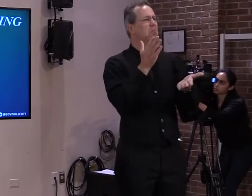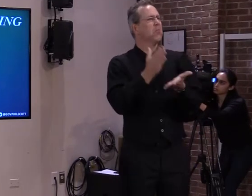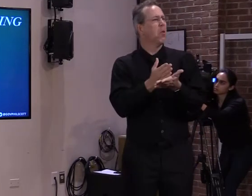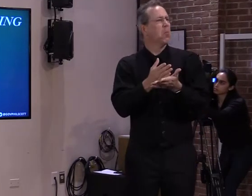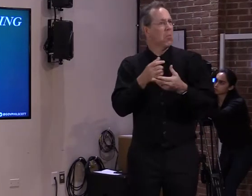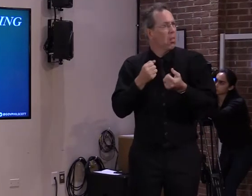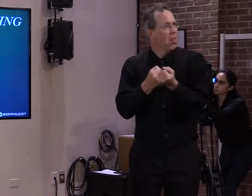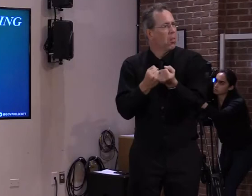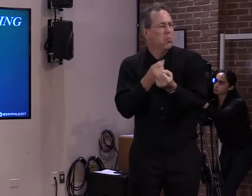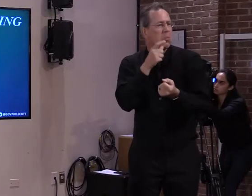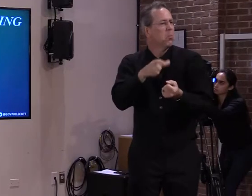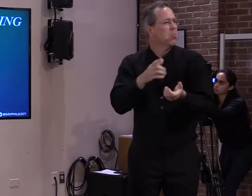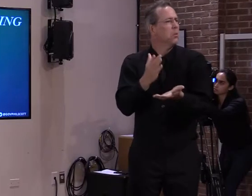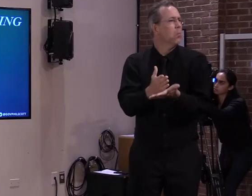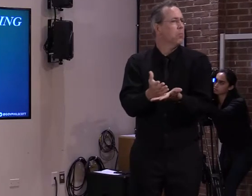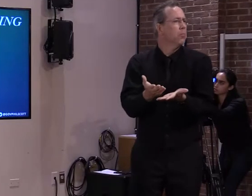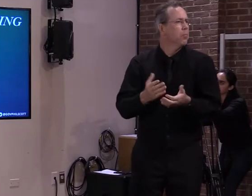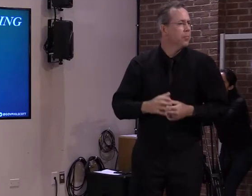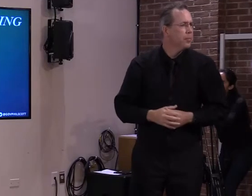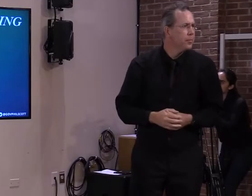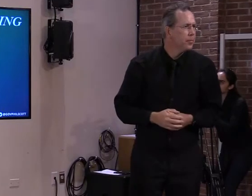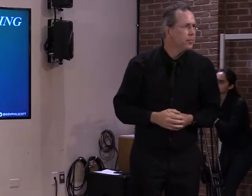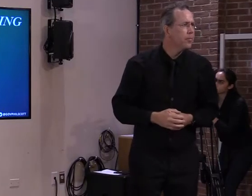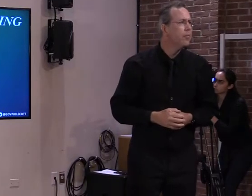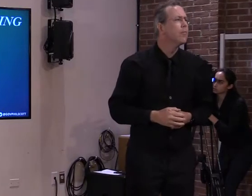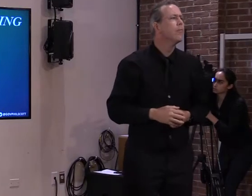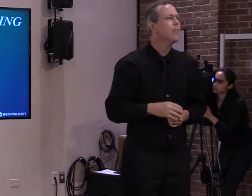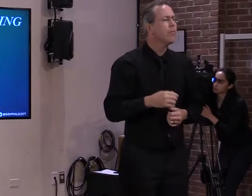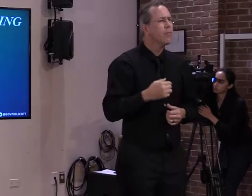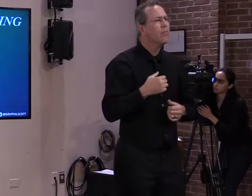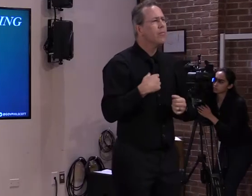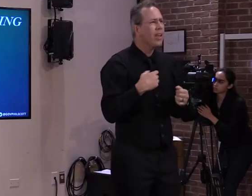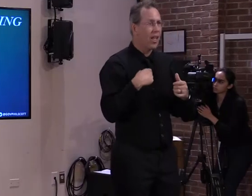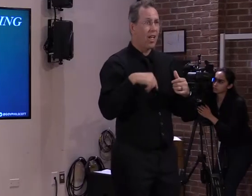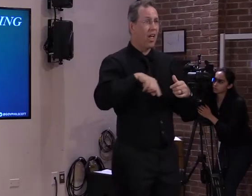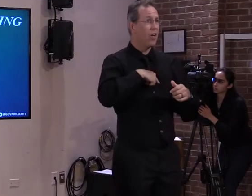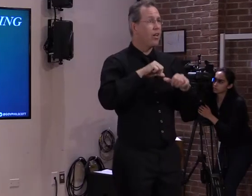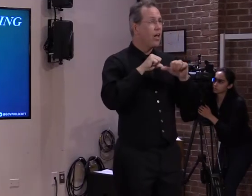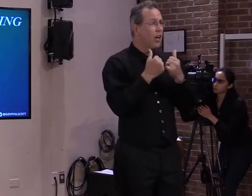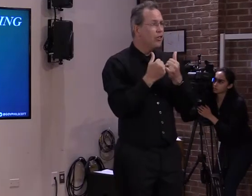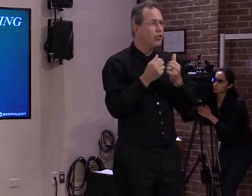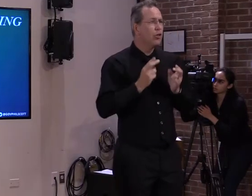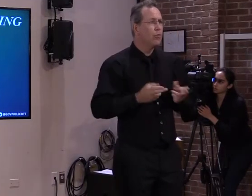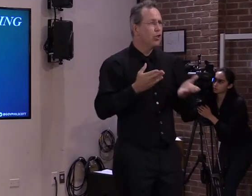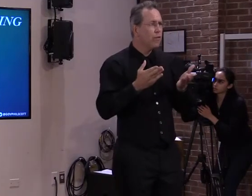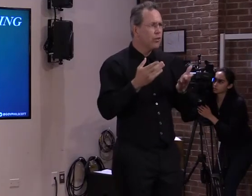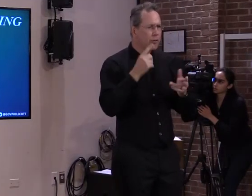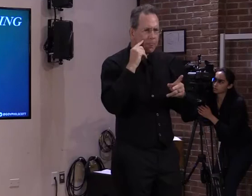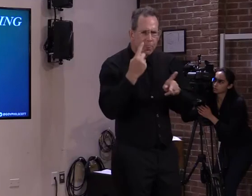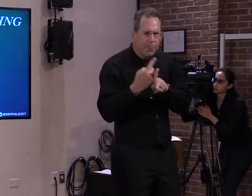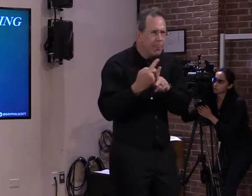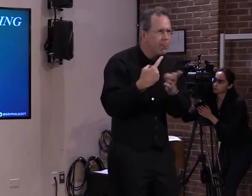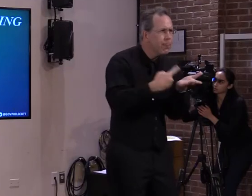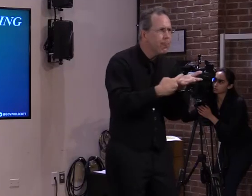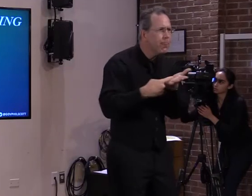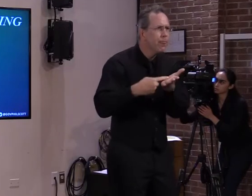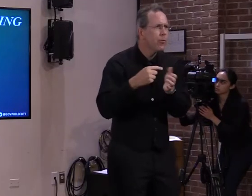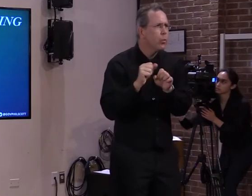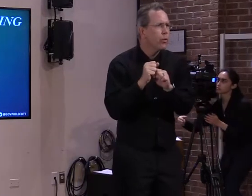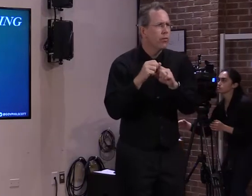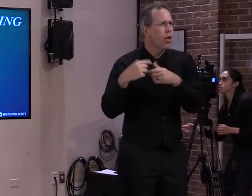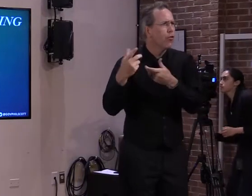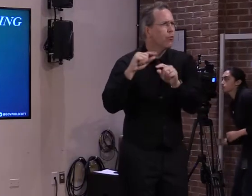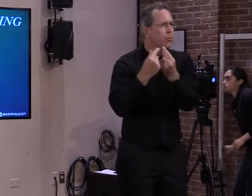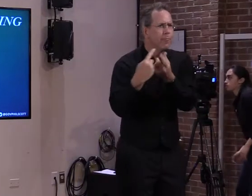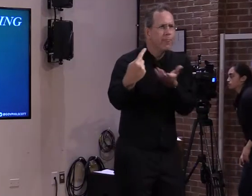convene a work group to develop a transition plan for the program. The work group included staff from AHS, homeless